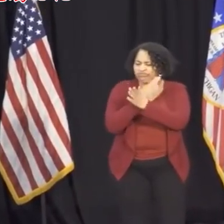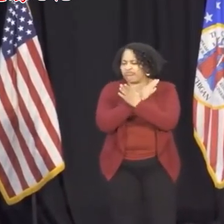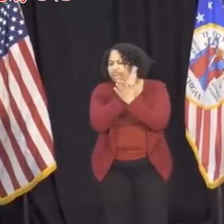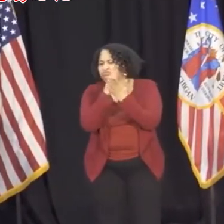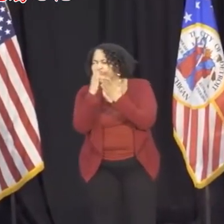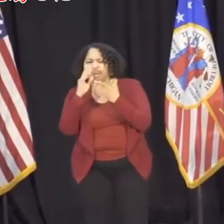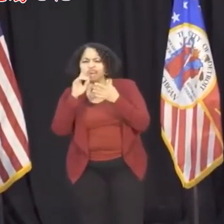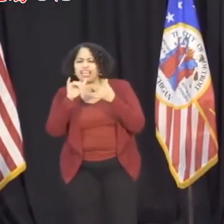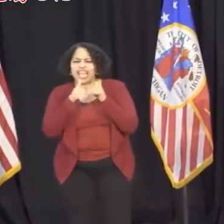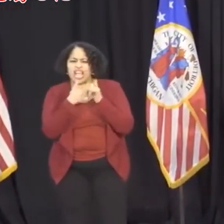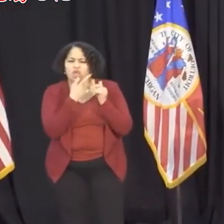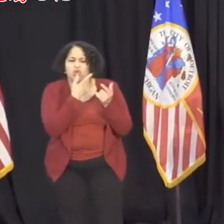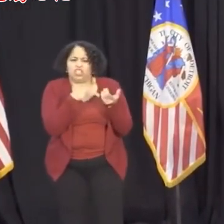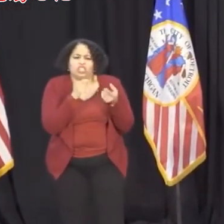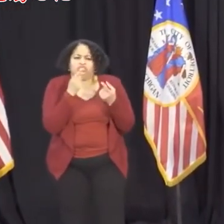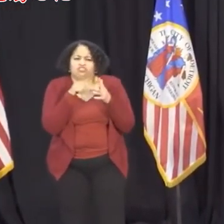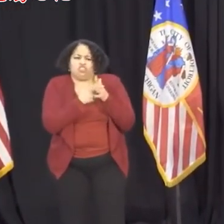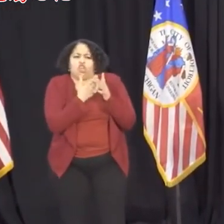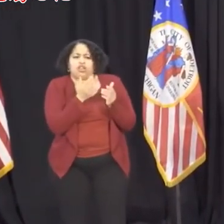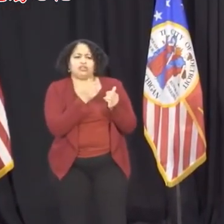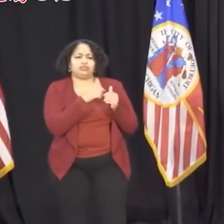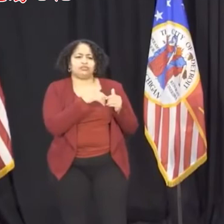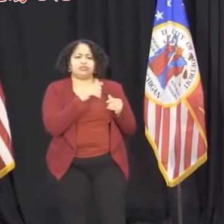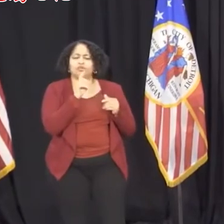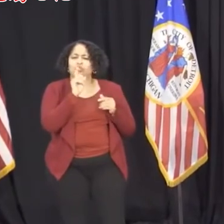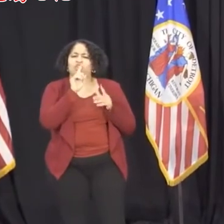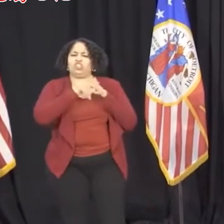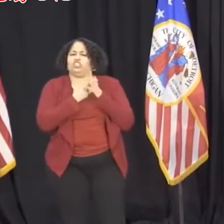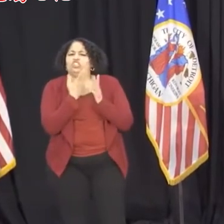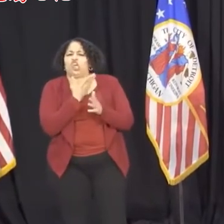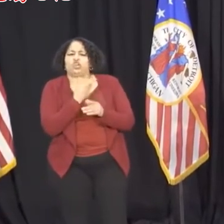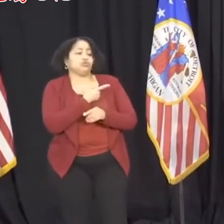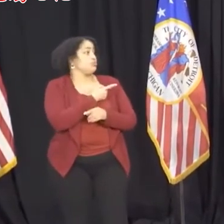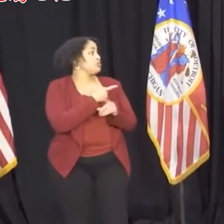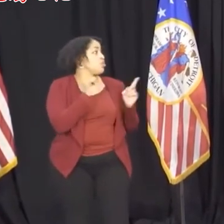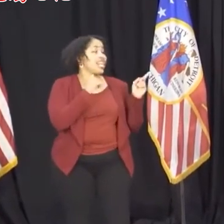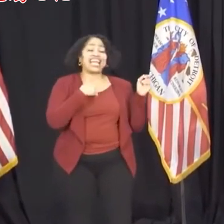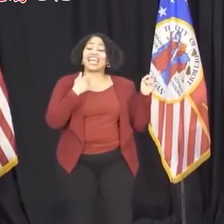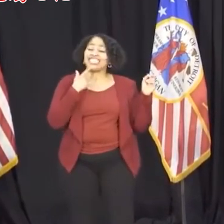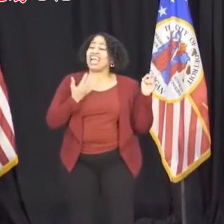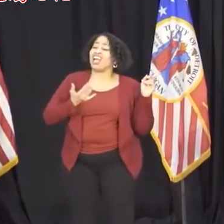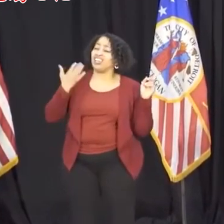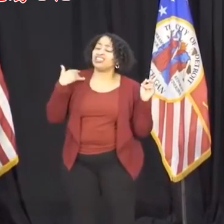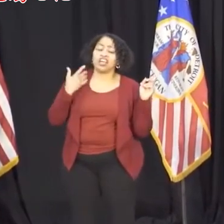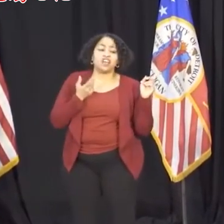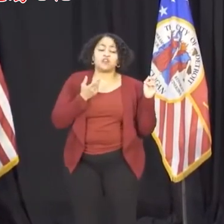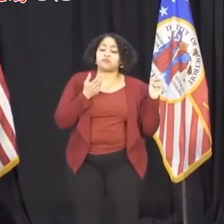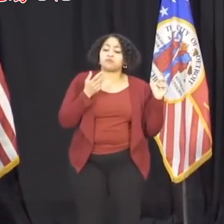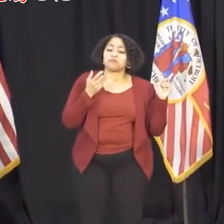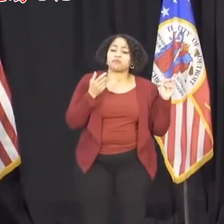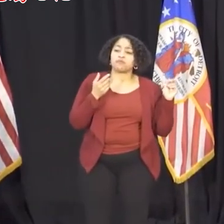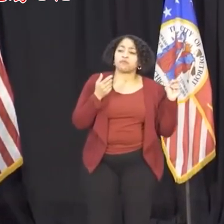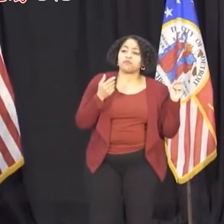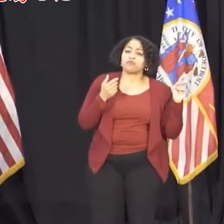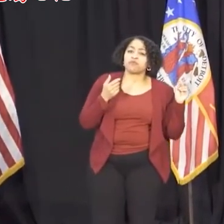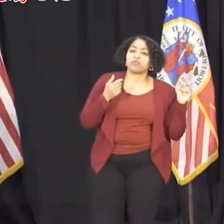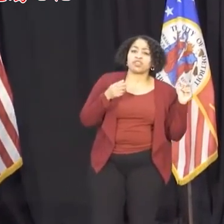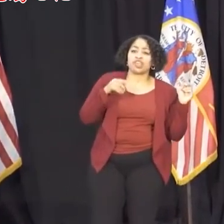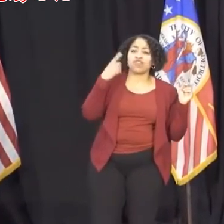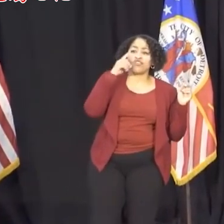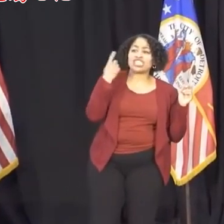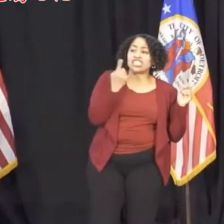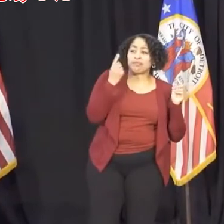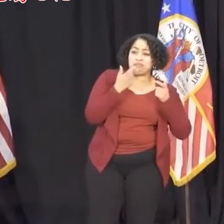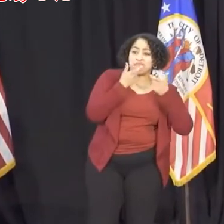you from you to Jerry. Well, as I said, it really, the seed for